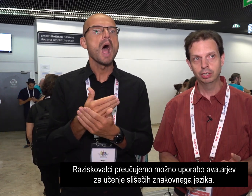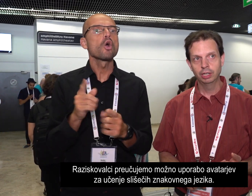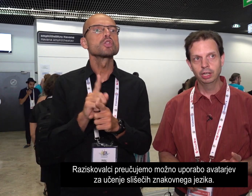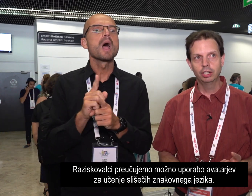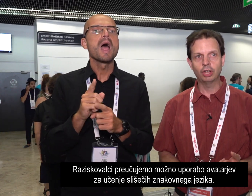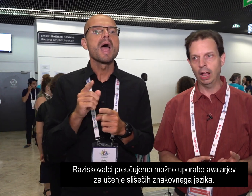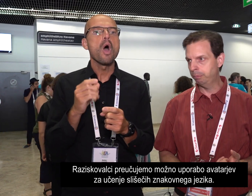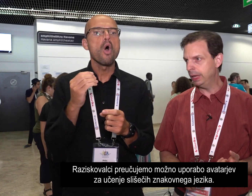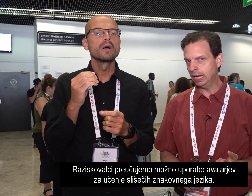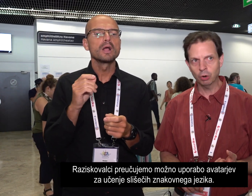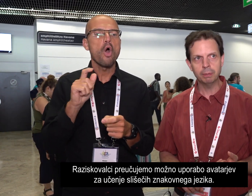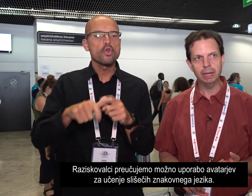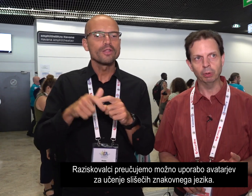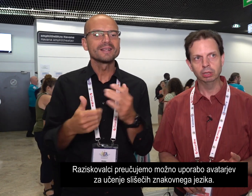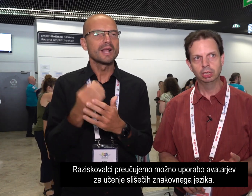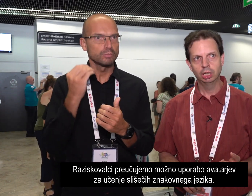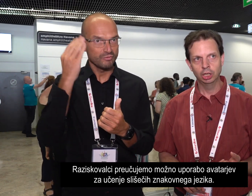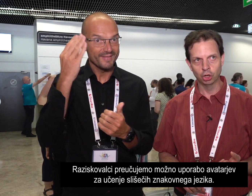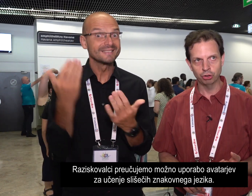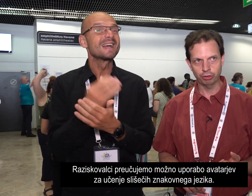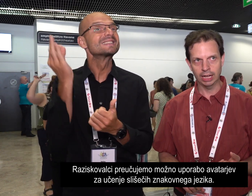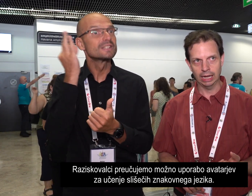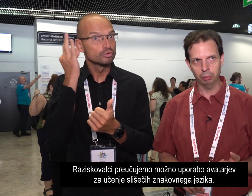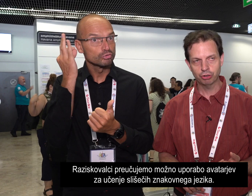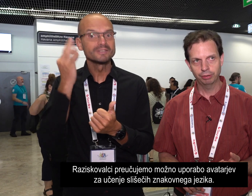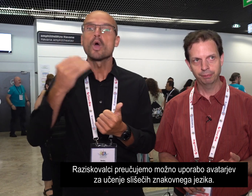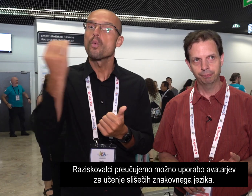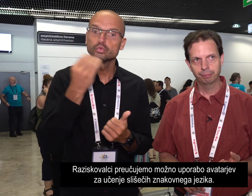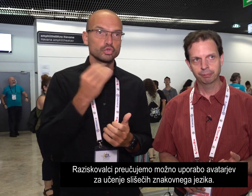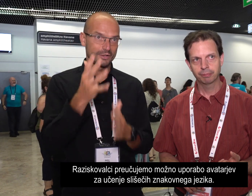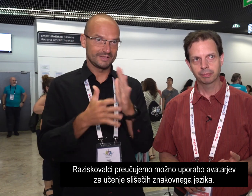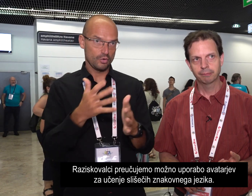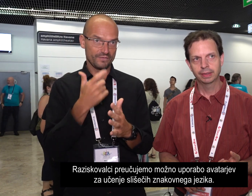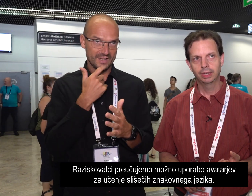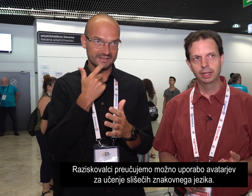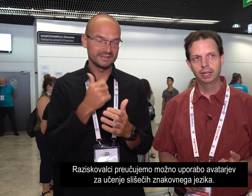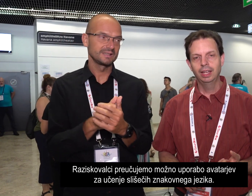tools to help hearing people learn sign language.